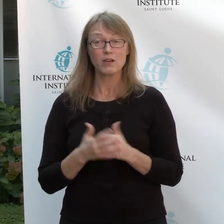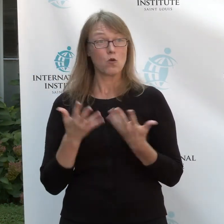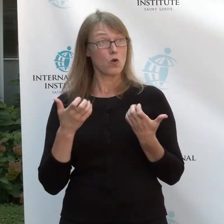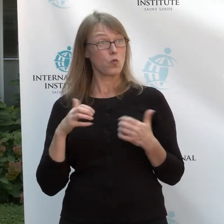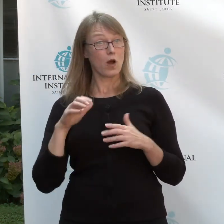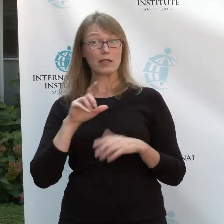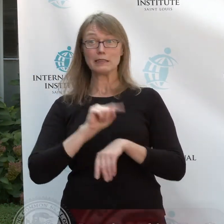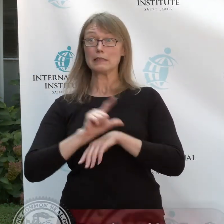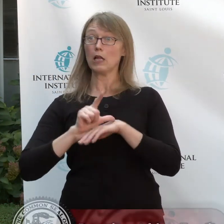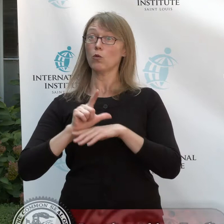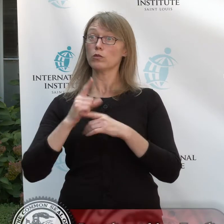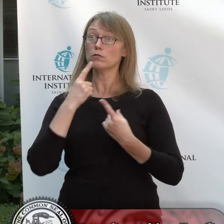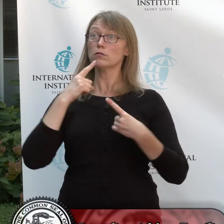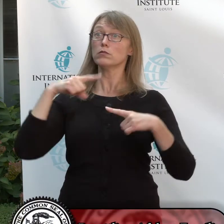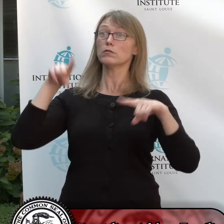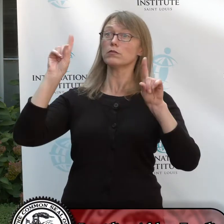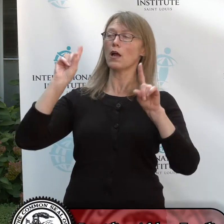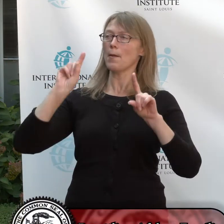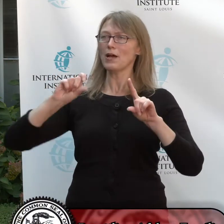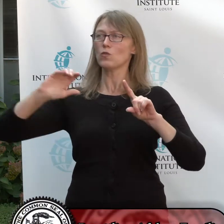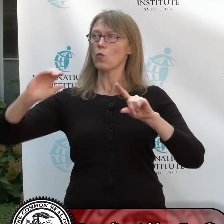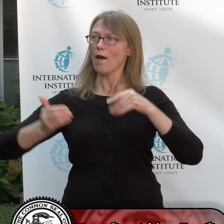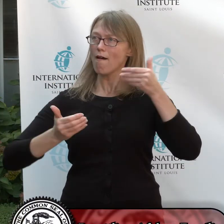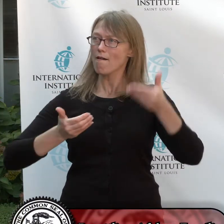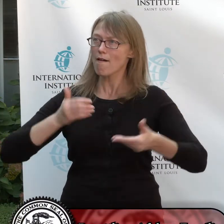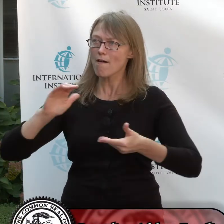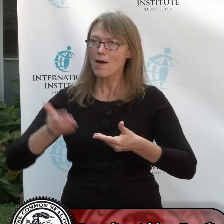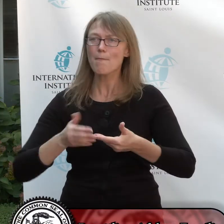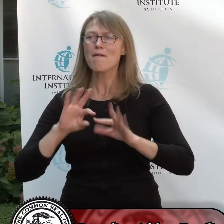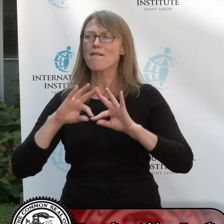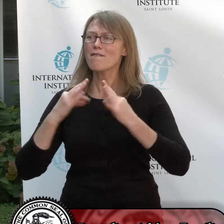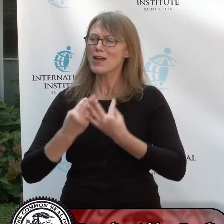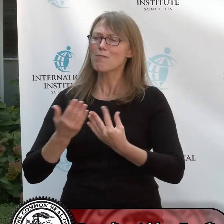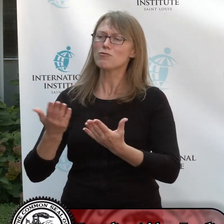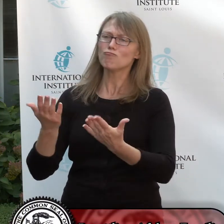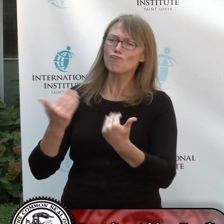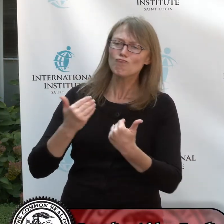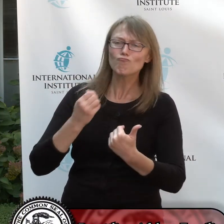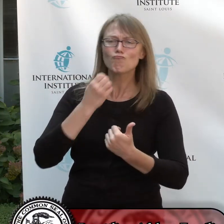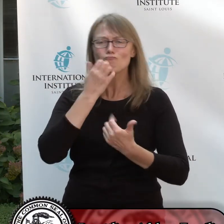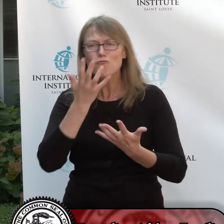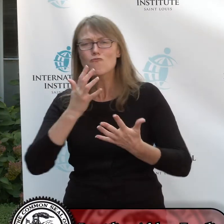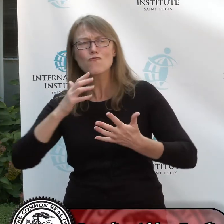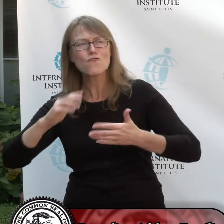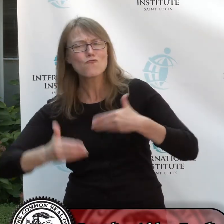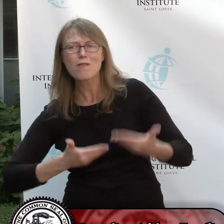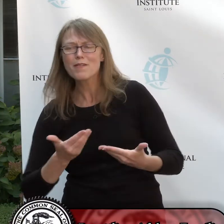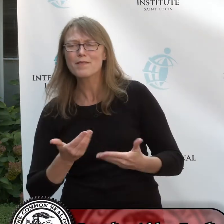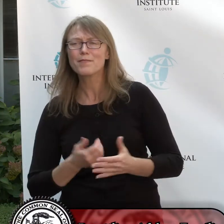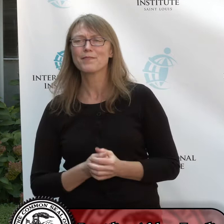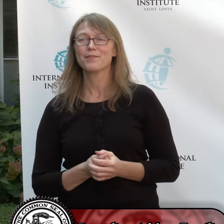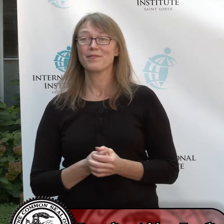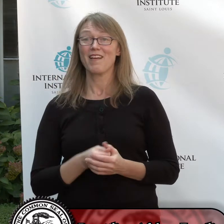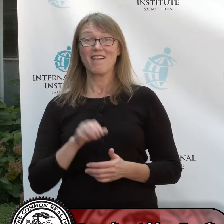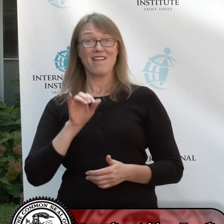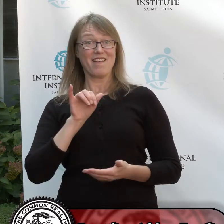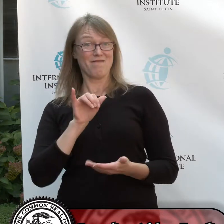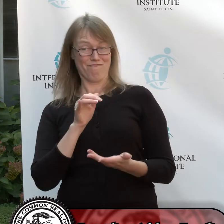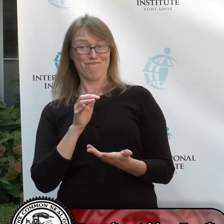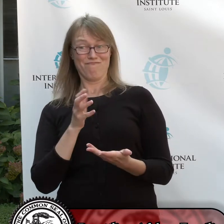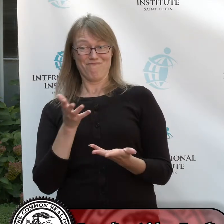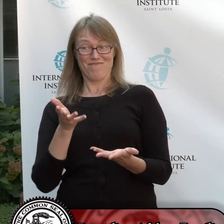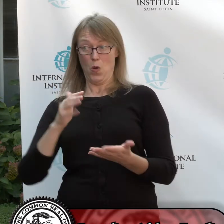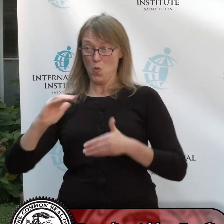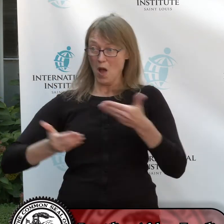and more jobs, we must welcome these families with open arms. It's not only the right thing to do for those that supported